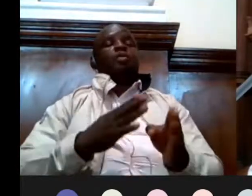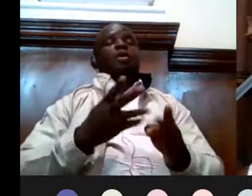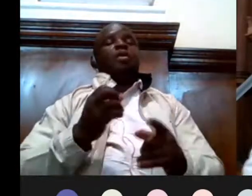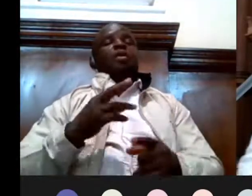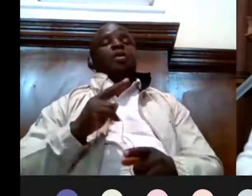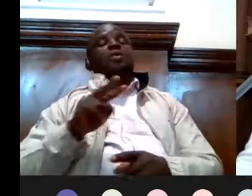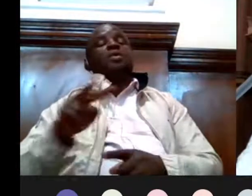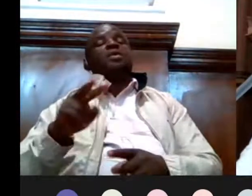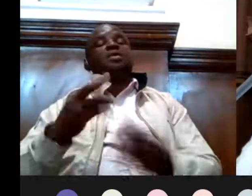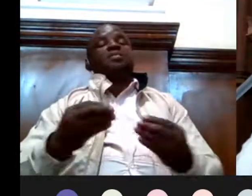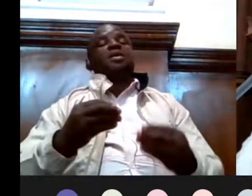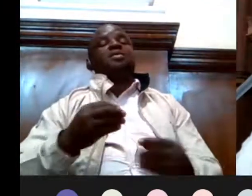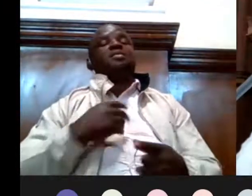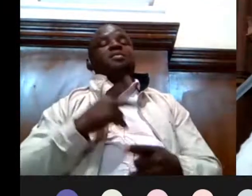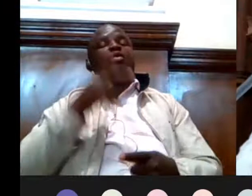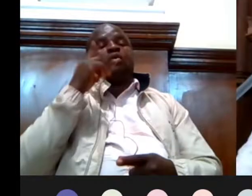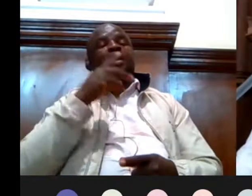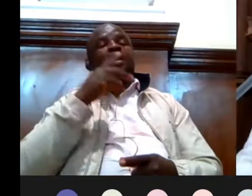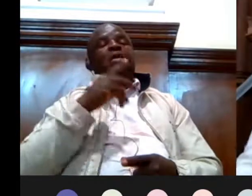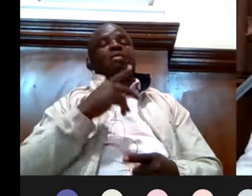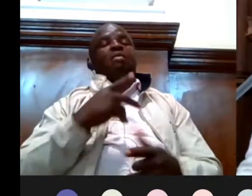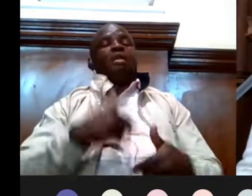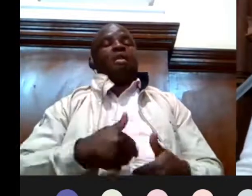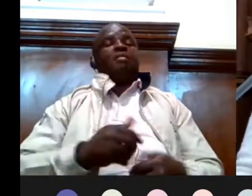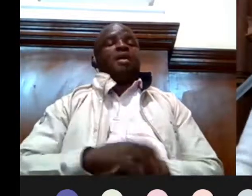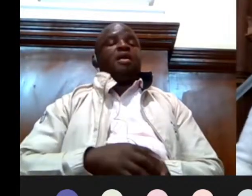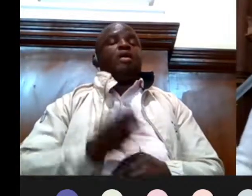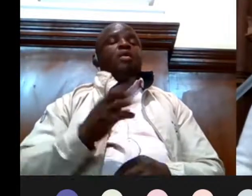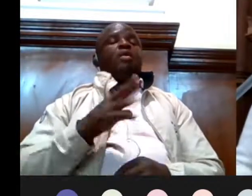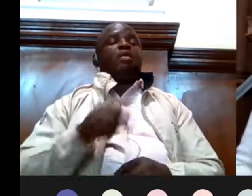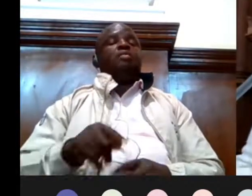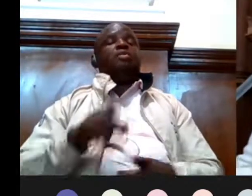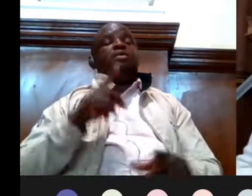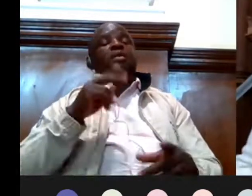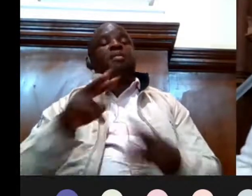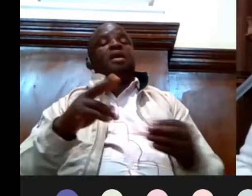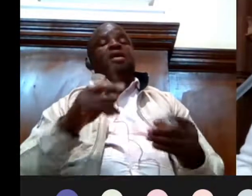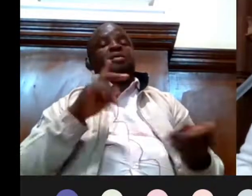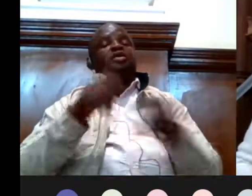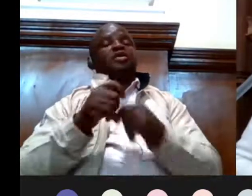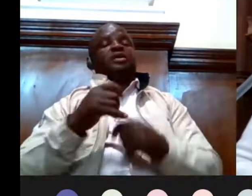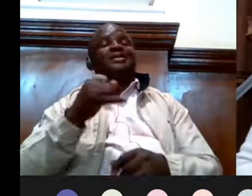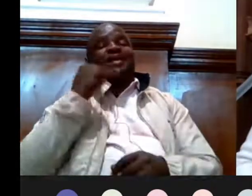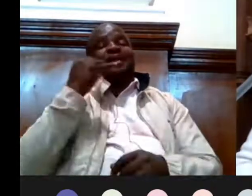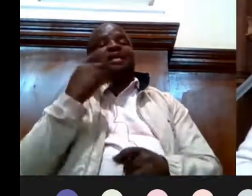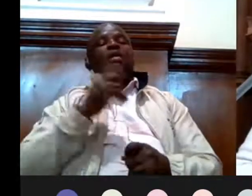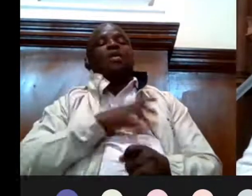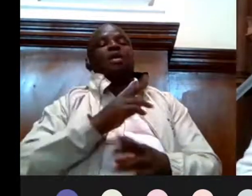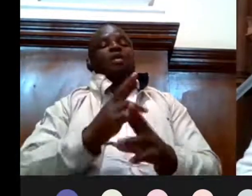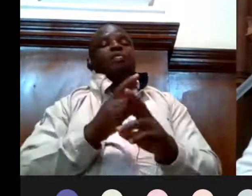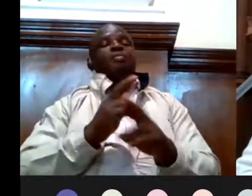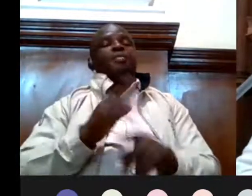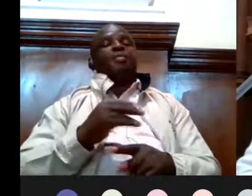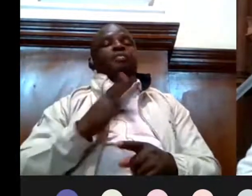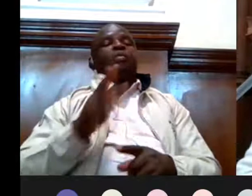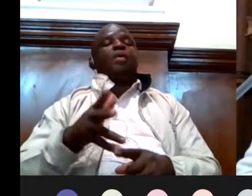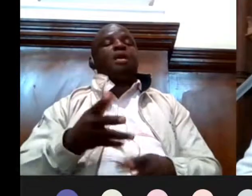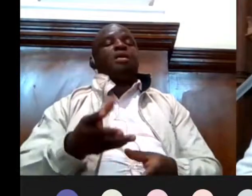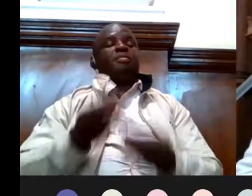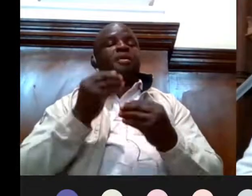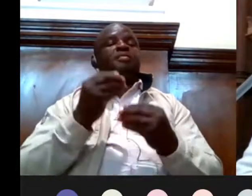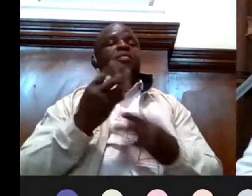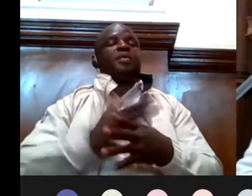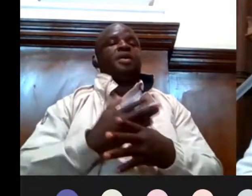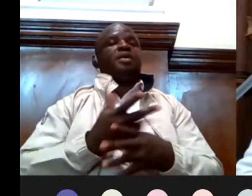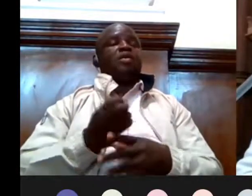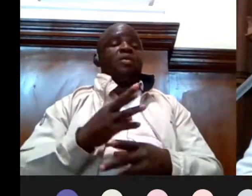their children go to bed hungry or must see their children turn to drugs because there is no hope that they will ever have a job